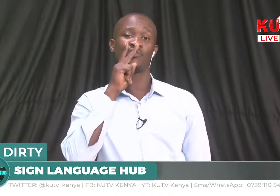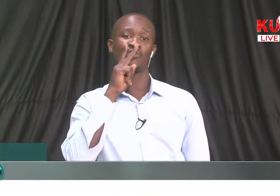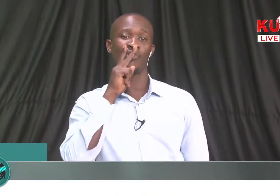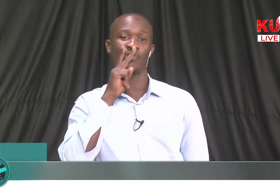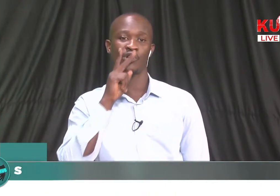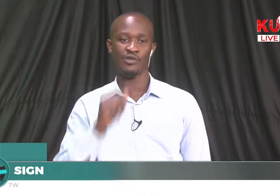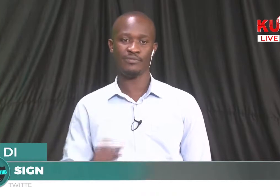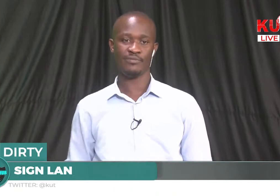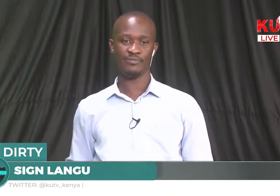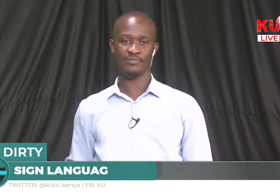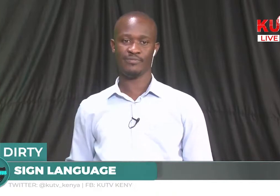Smoke.